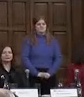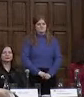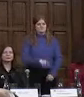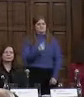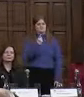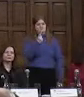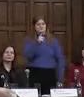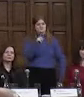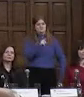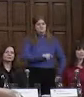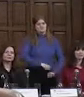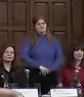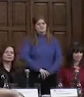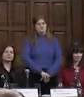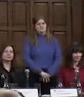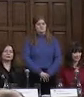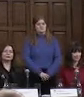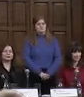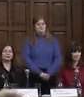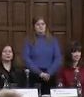Yeah. Okay. Yeah.